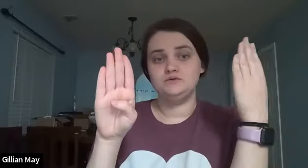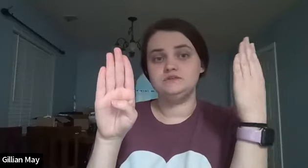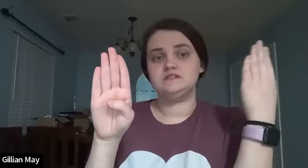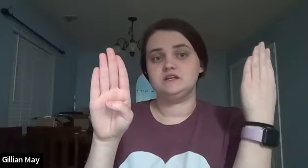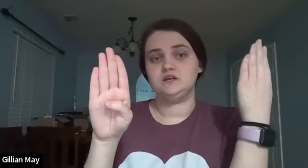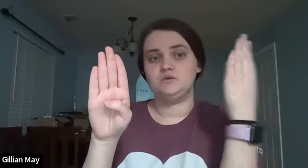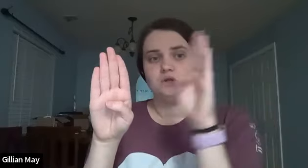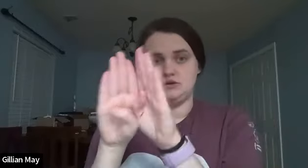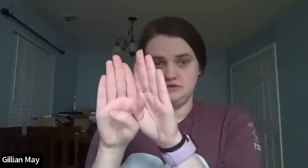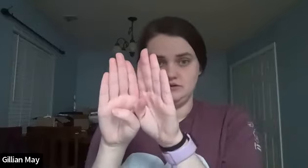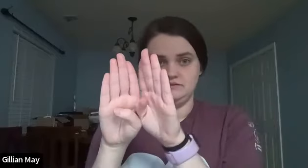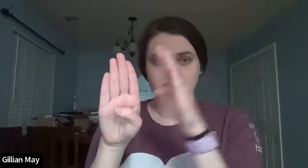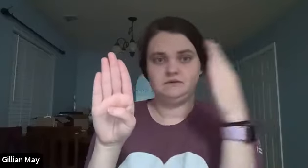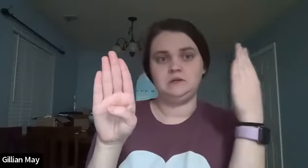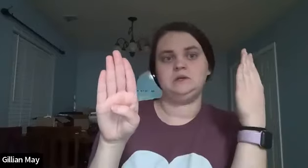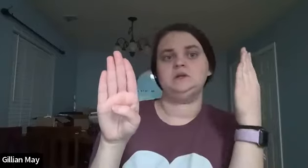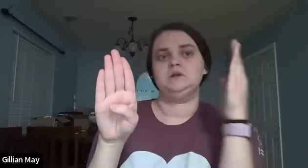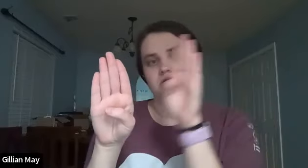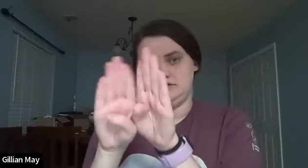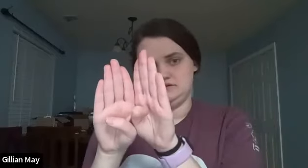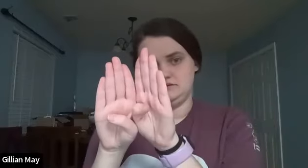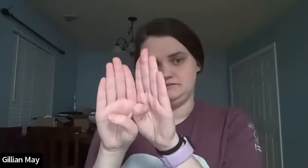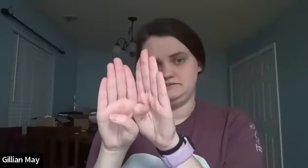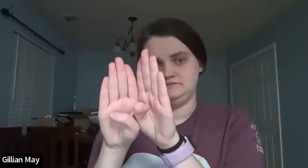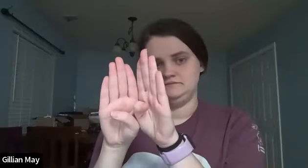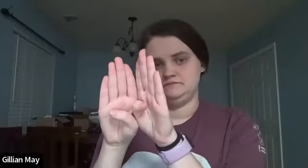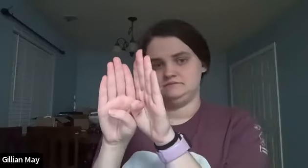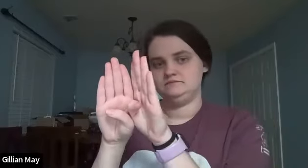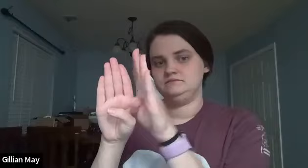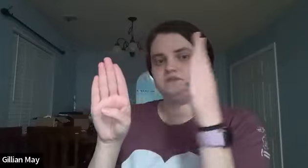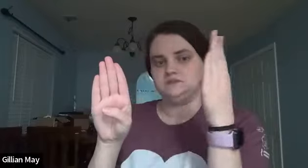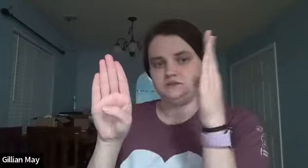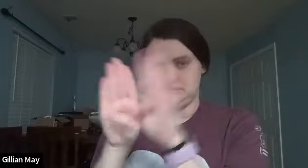Close is going to go close the door. Close the door.